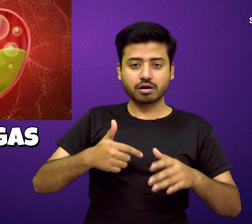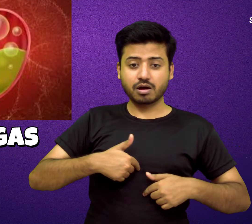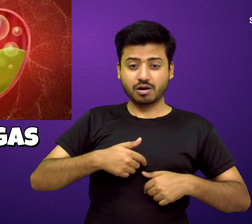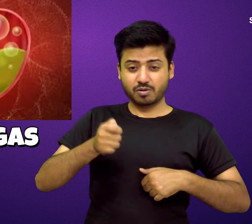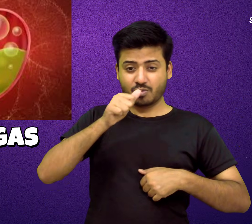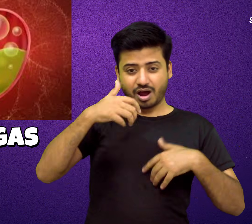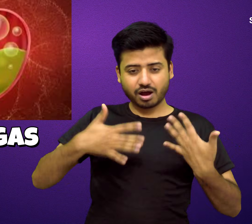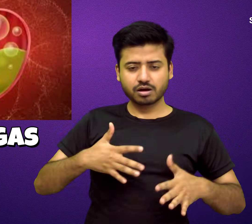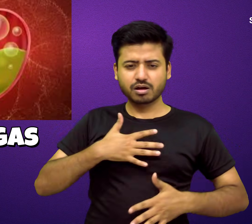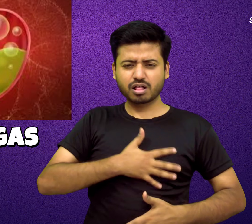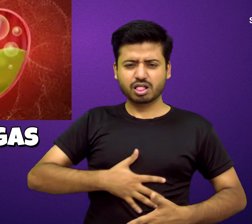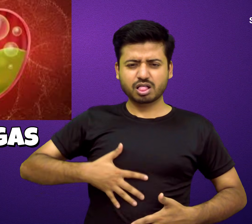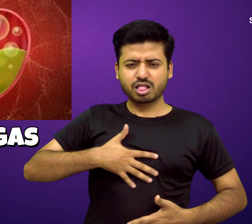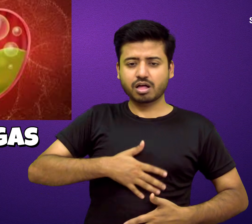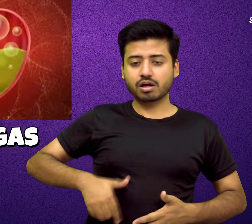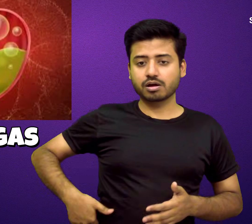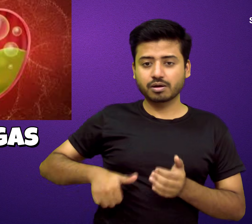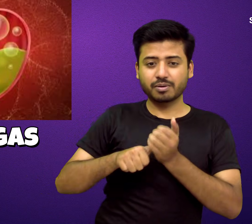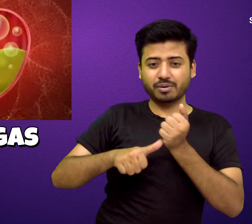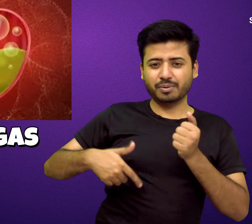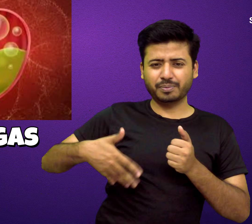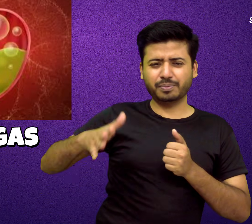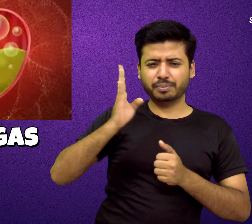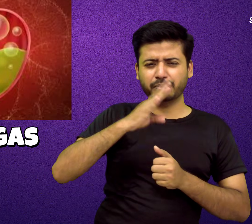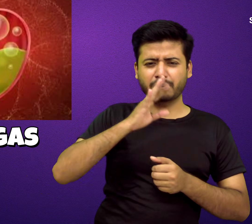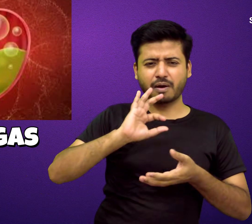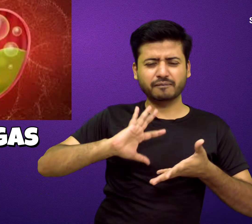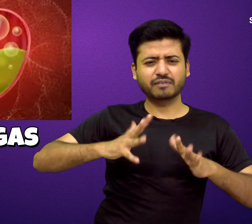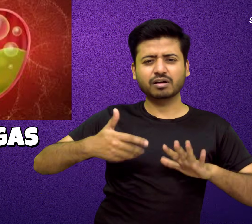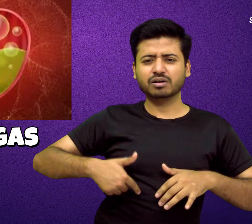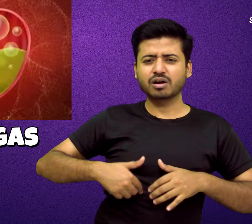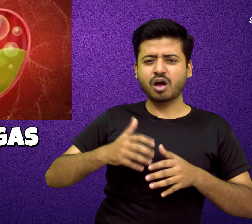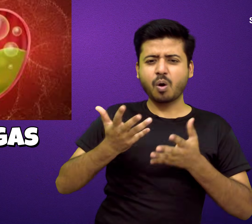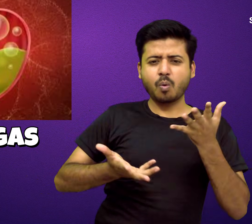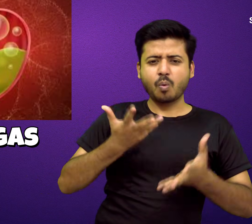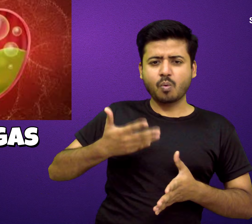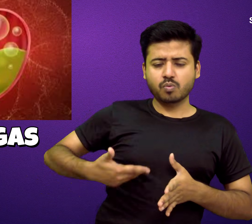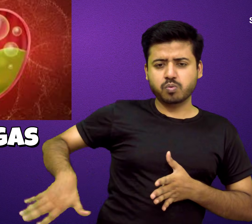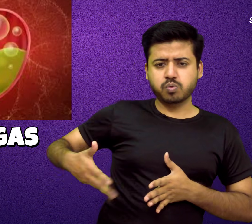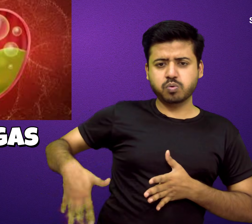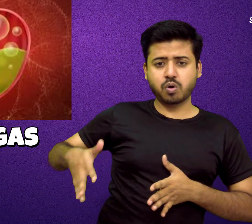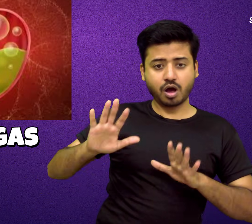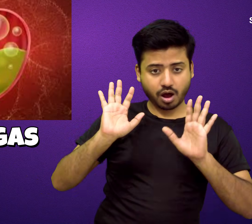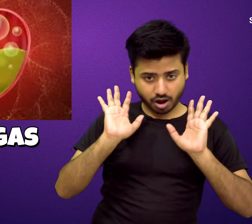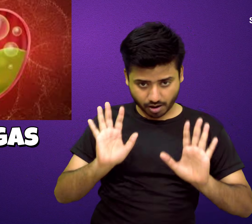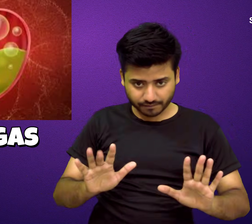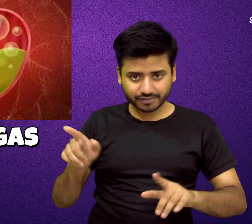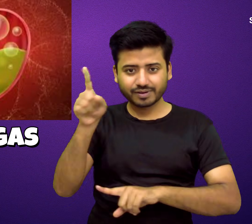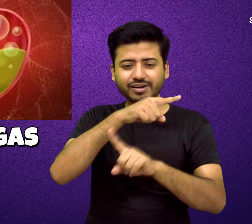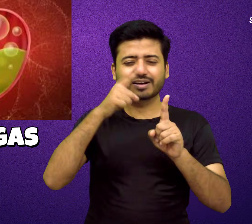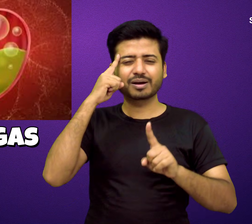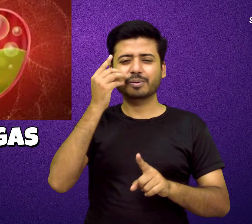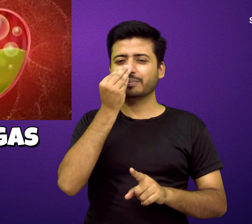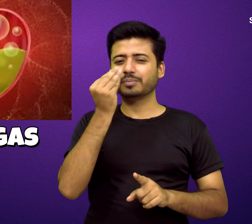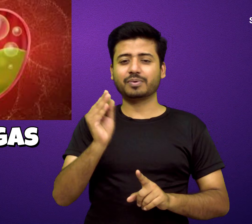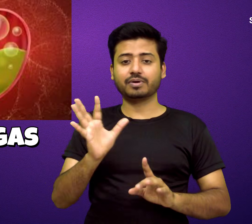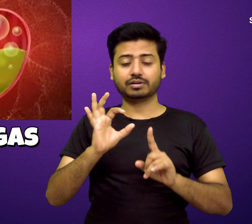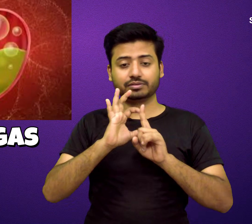Although diet soda doesn't contain sugar like regular soda, it's still highly acidic. One test tube study trusted source found